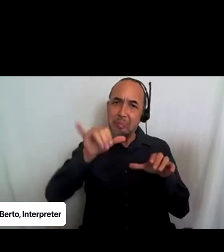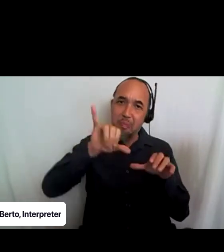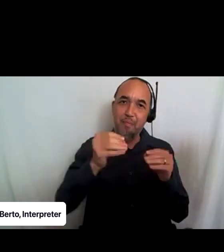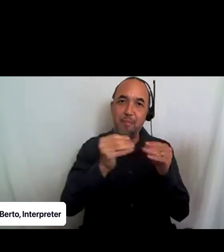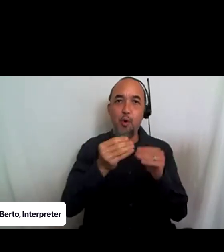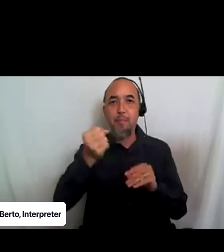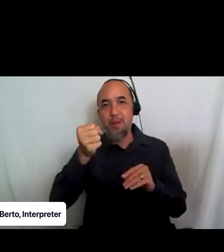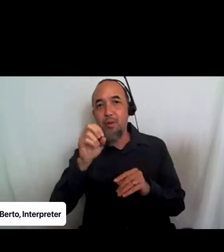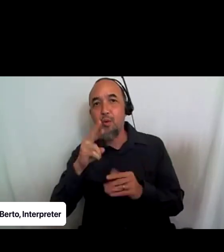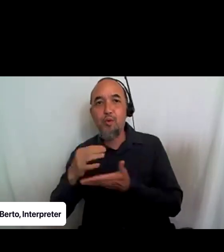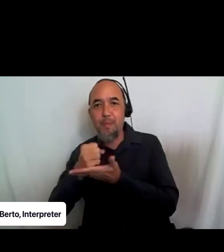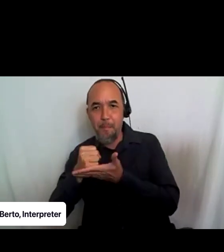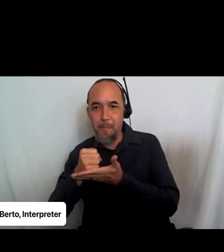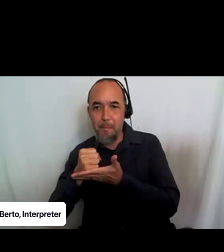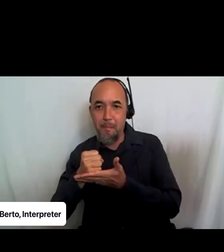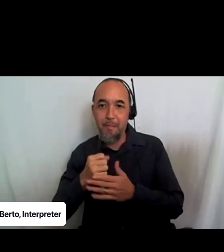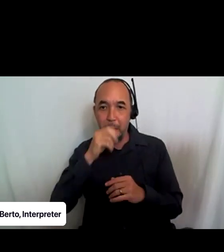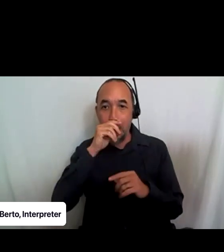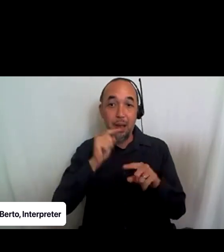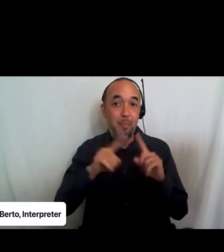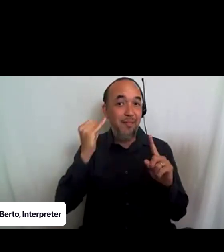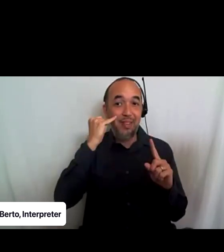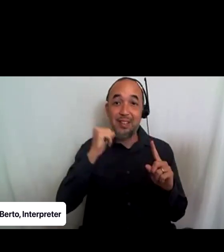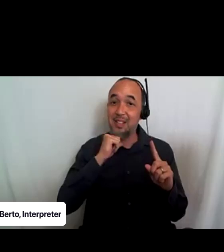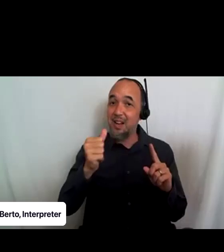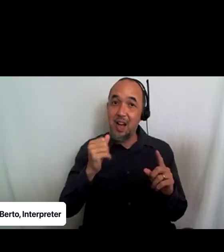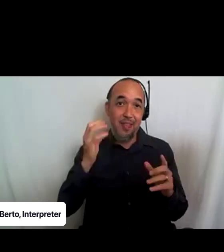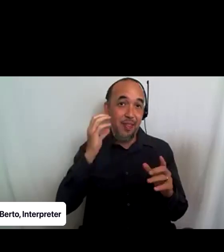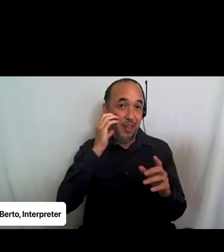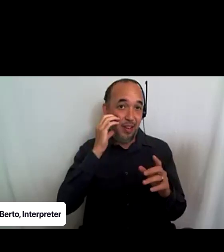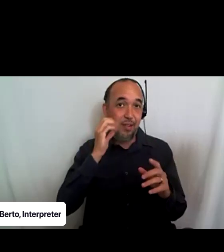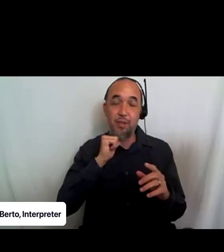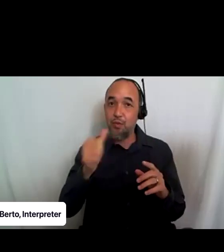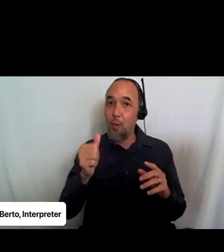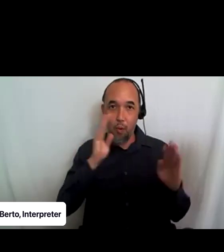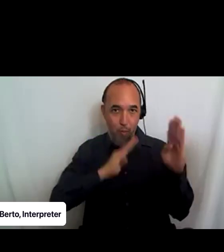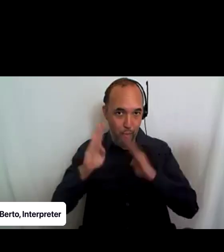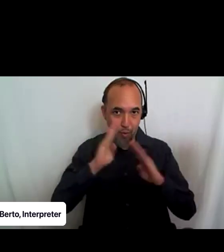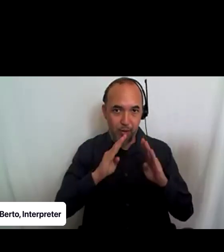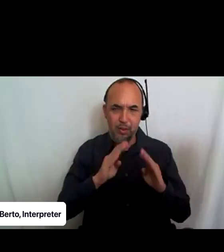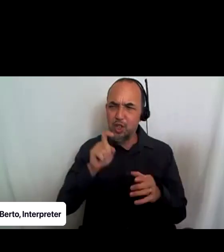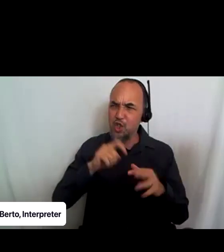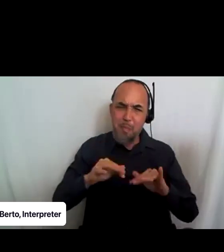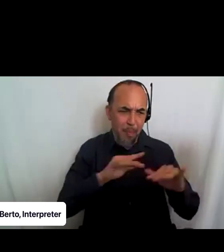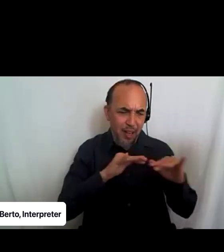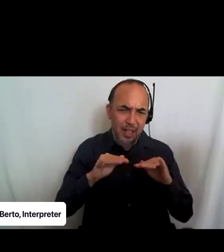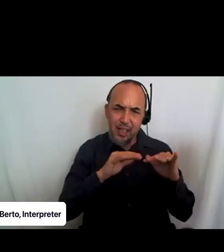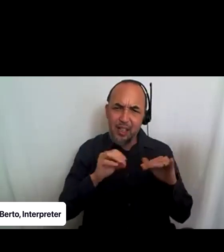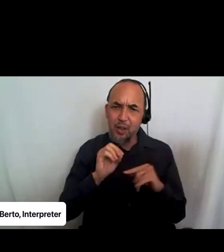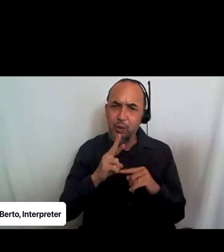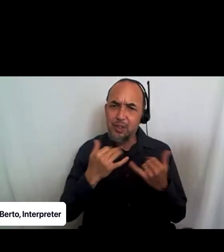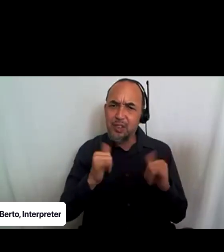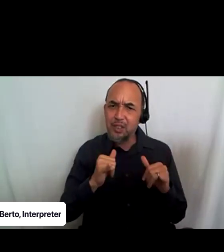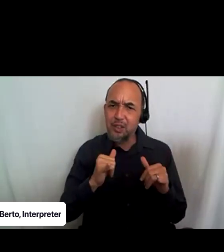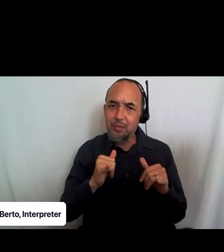just a tip. If it doesn't thicken up in about 10 minutes, don't panic, right? Should it be bubbling, or is it sort of still? Mine